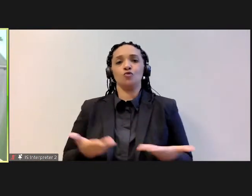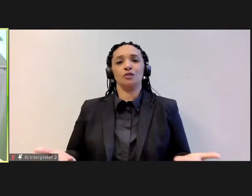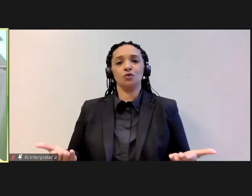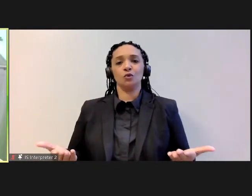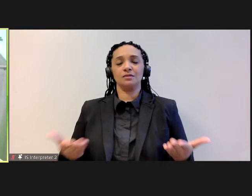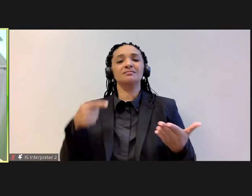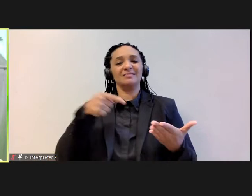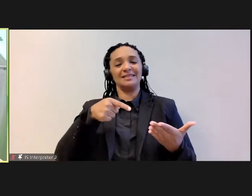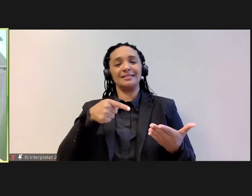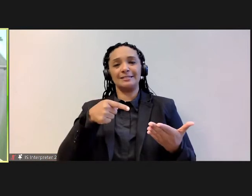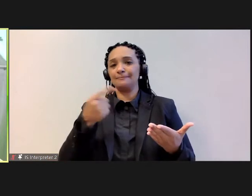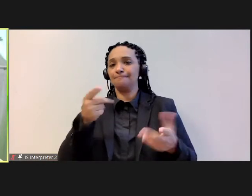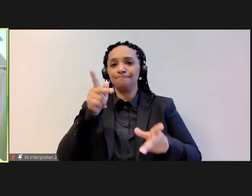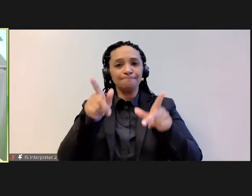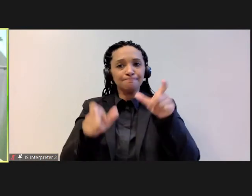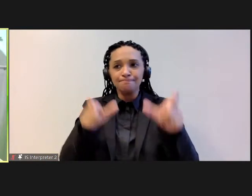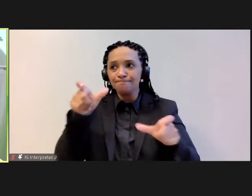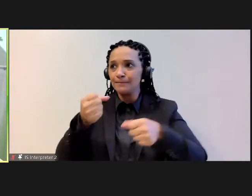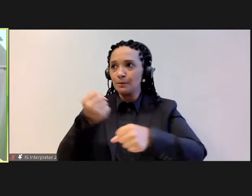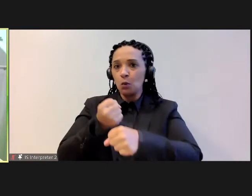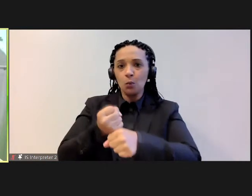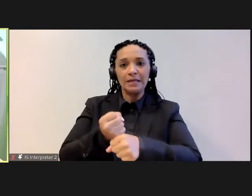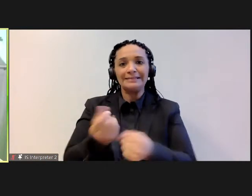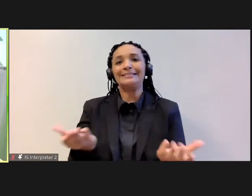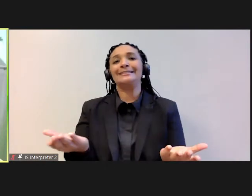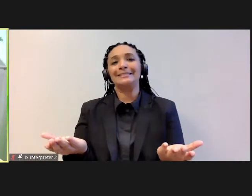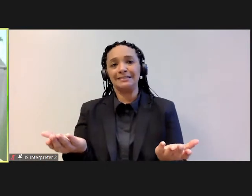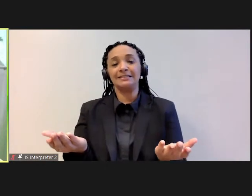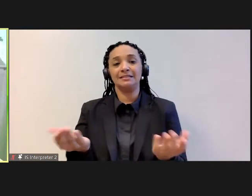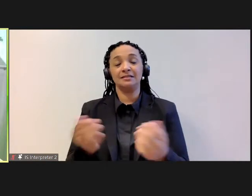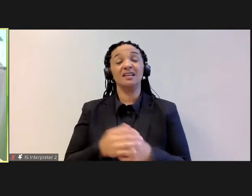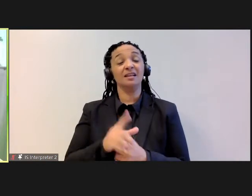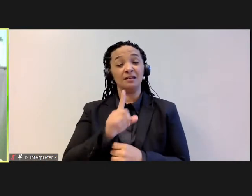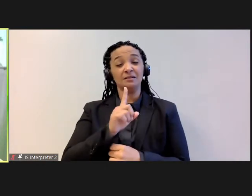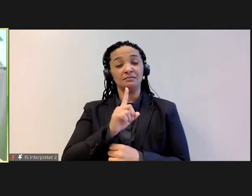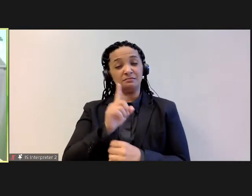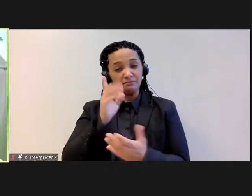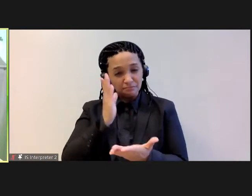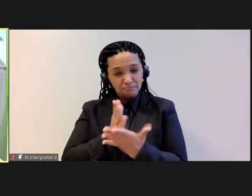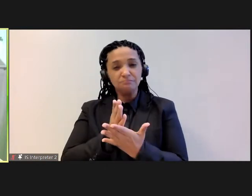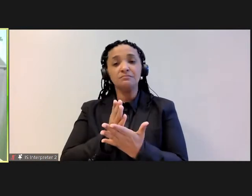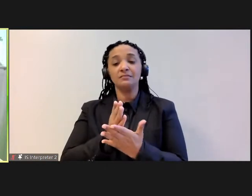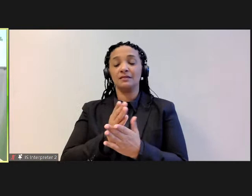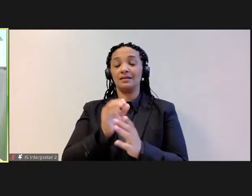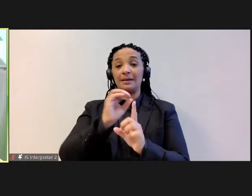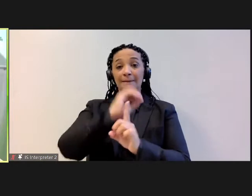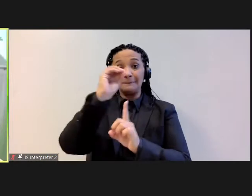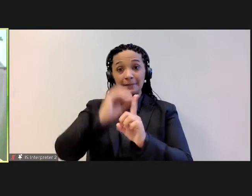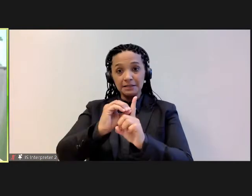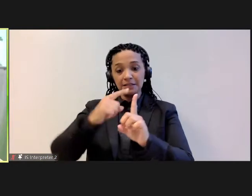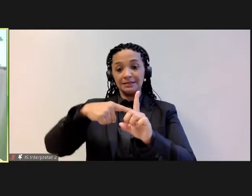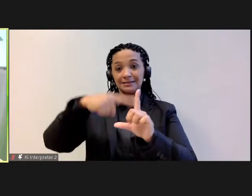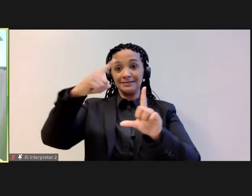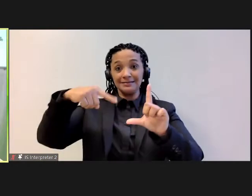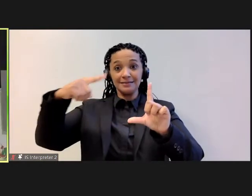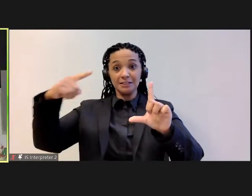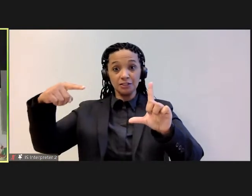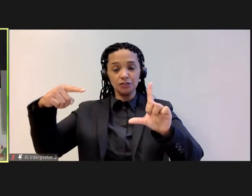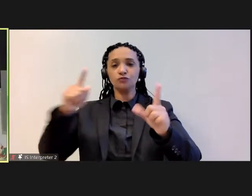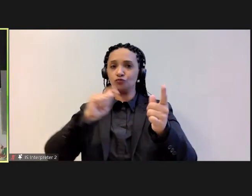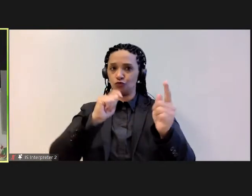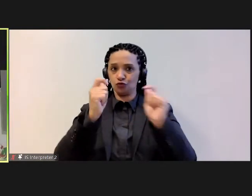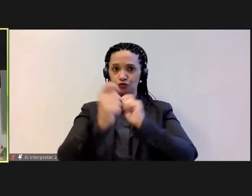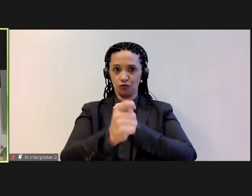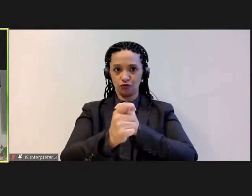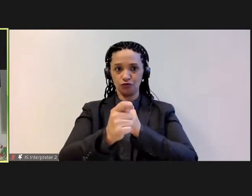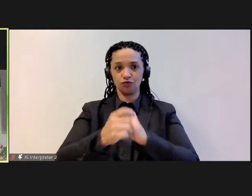The statistics area has changed. What we learned, my generation